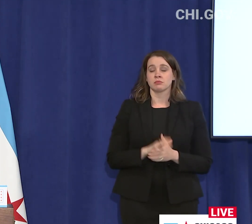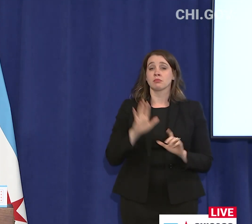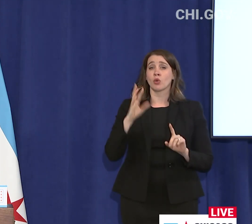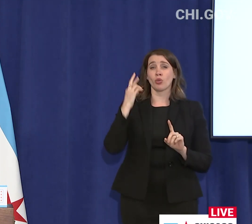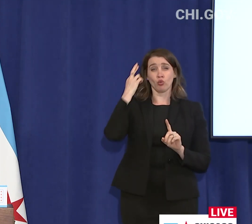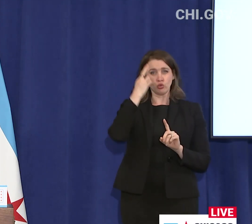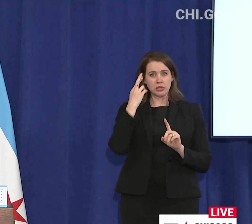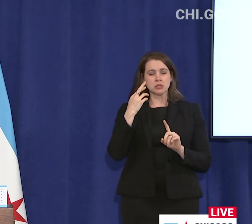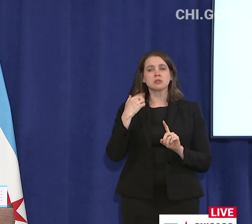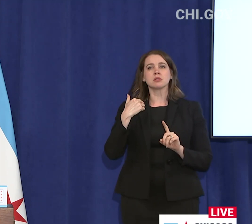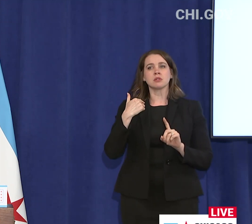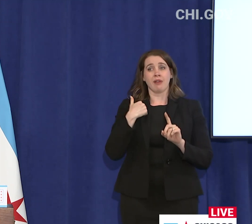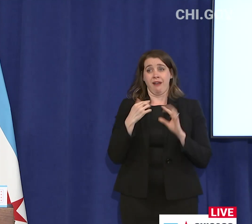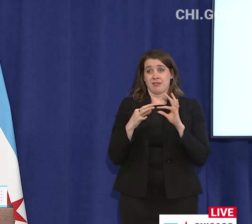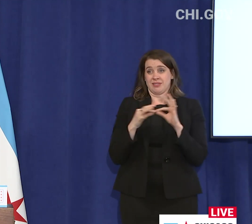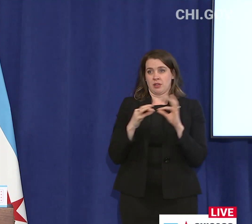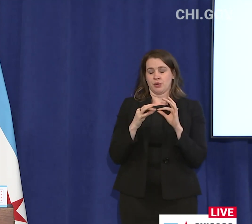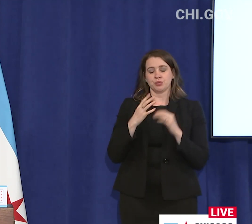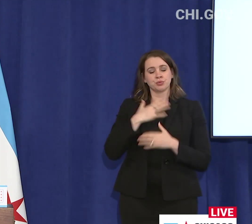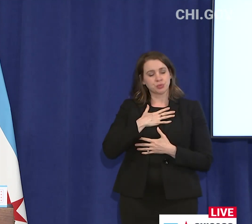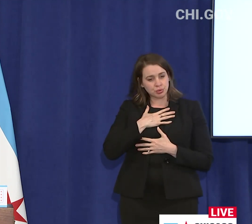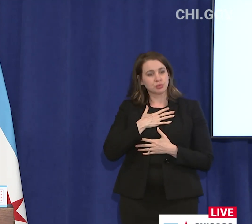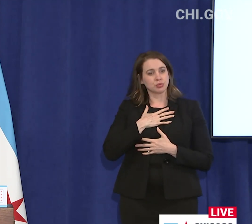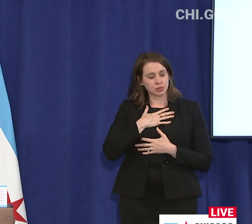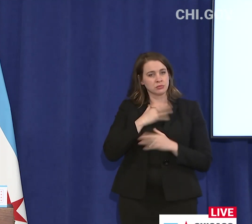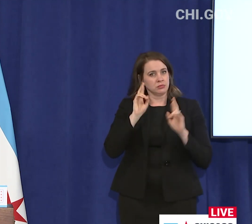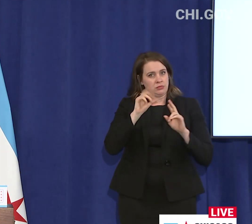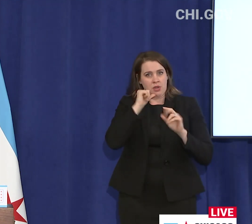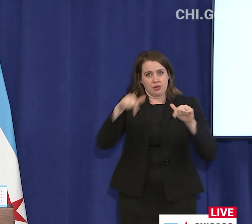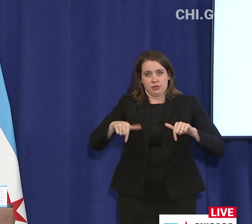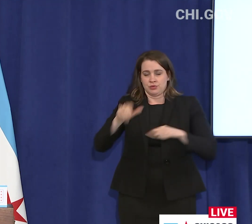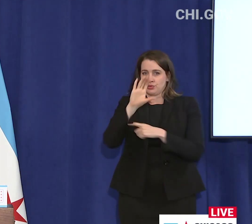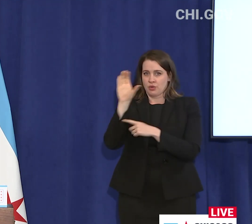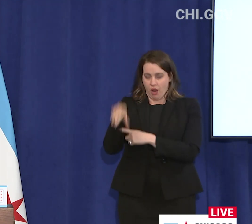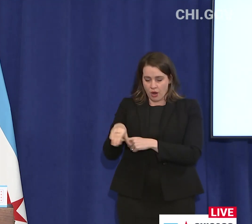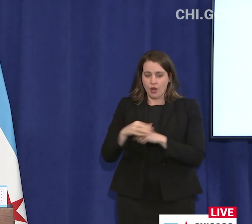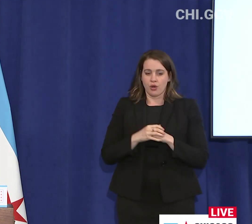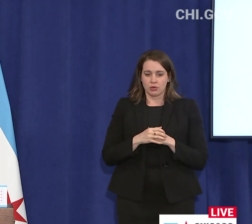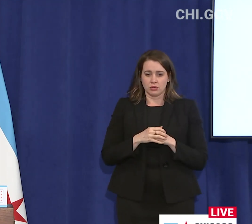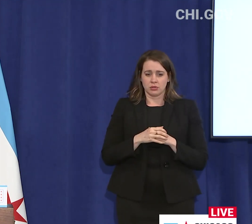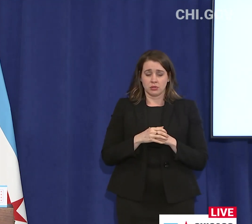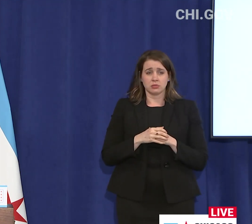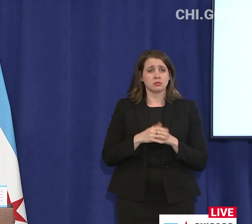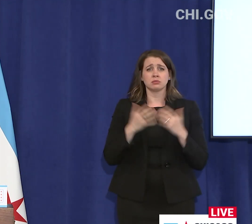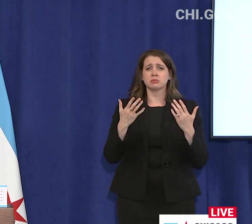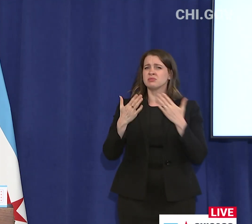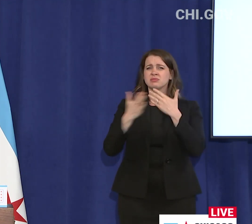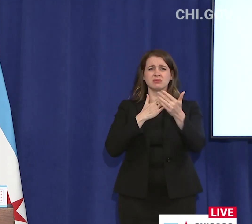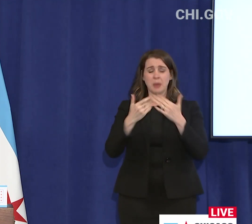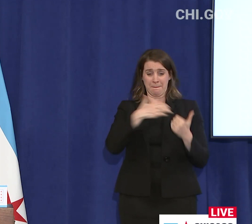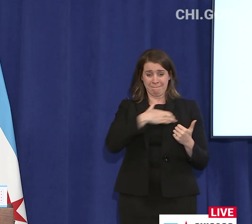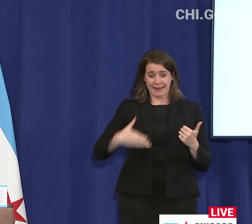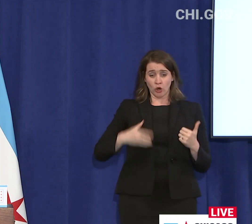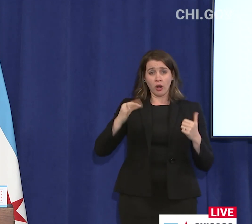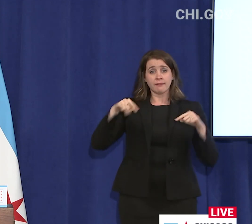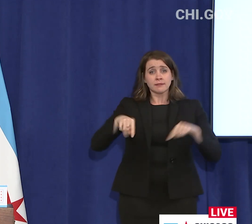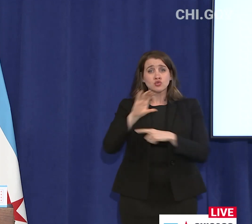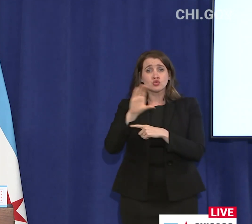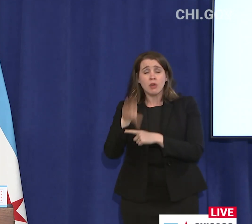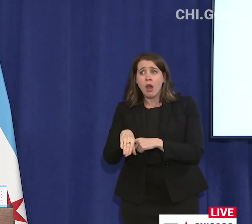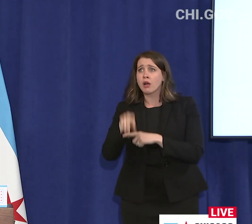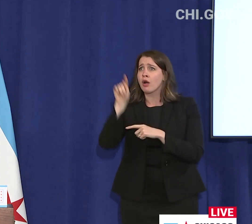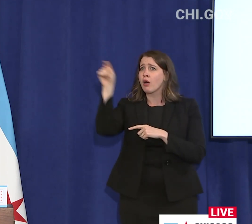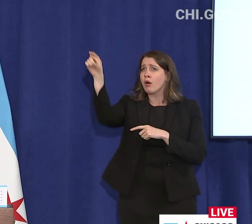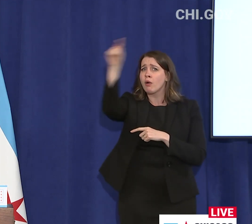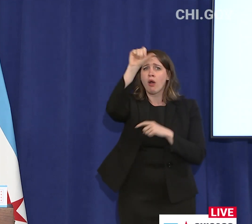Chicago is for the very reason. There's no mayor in any big city that has the diversity